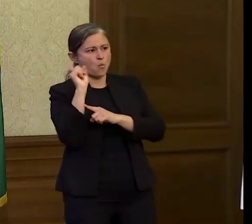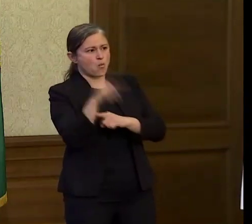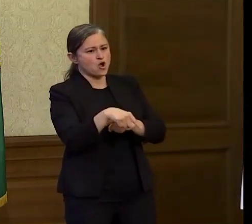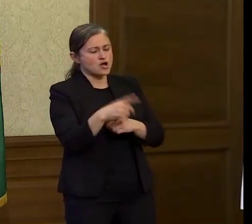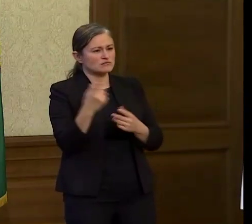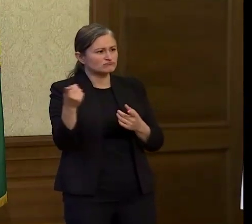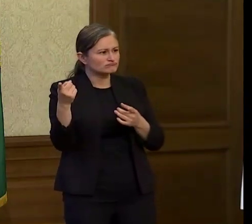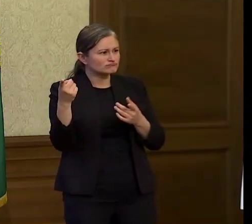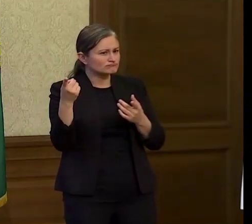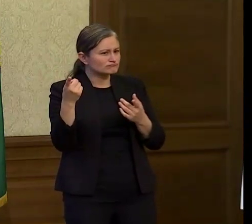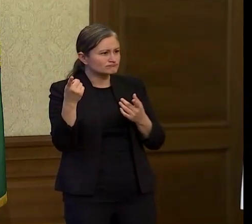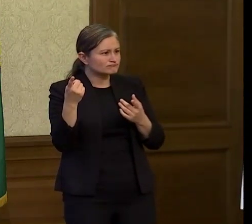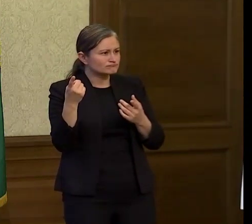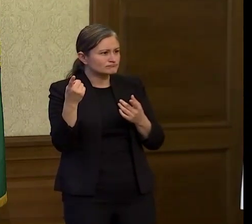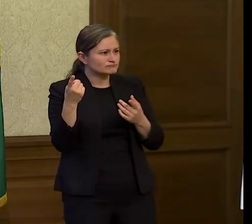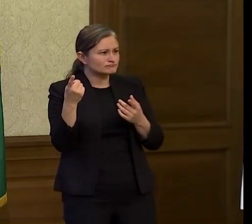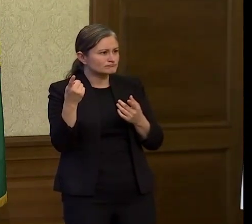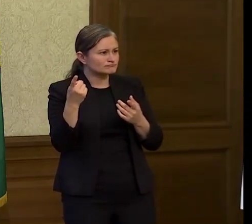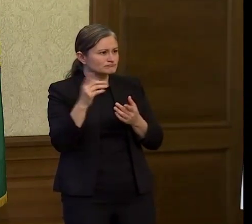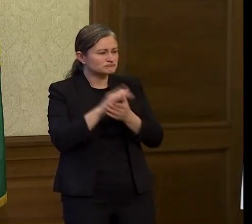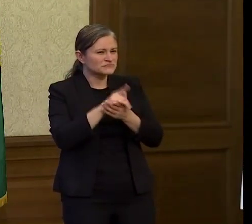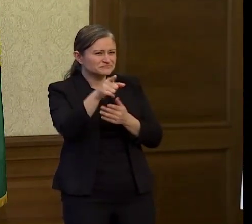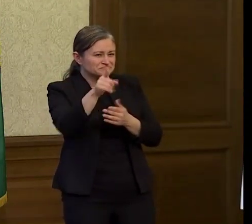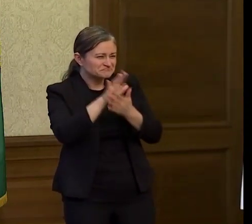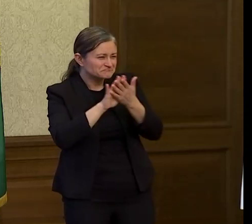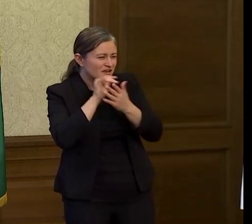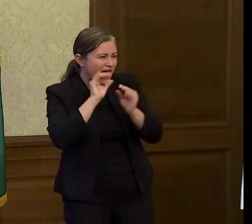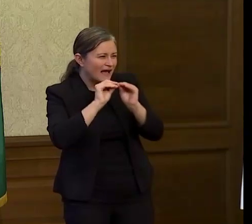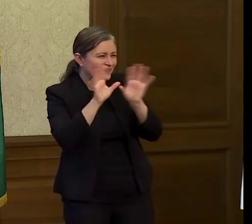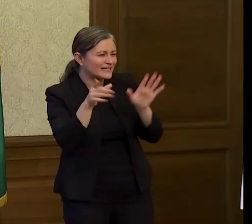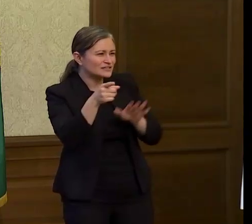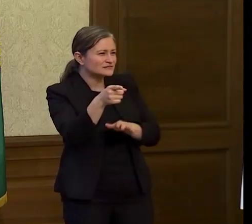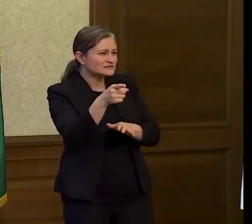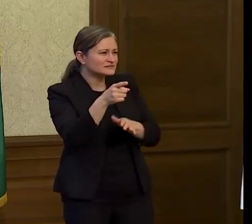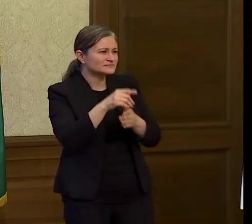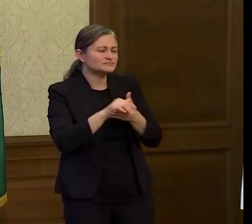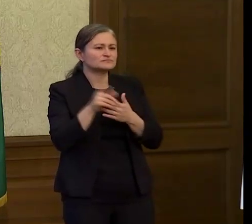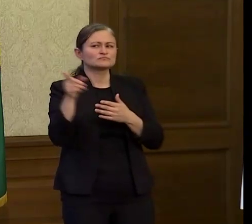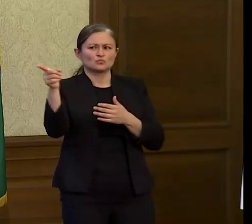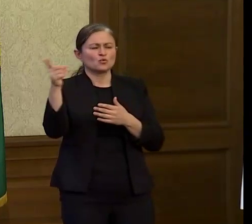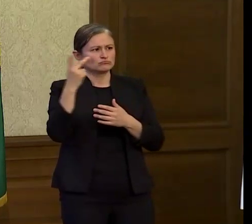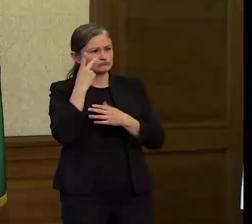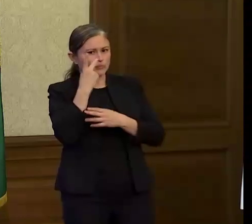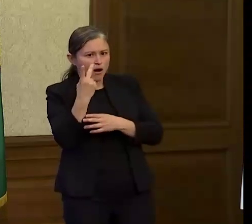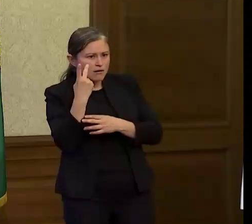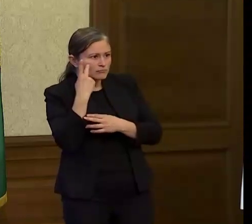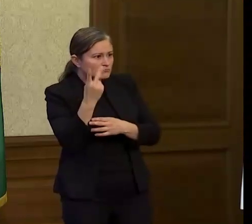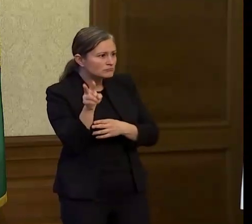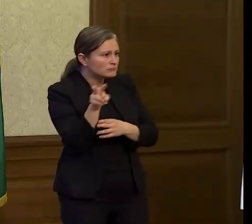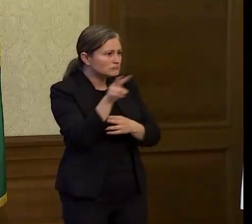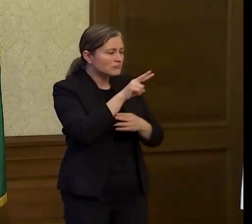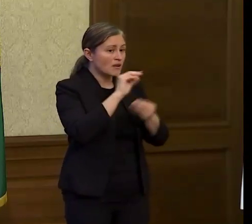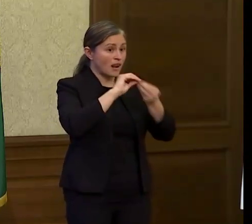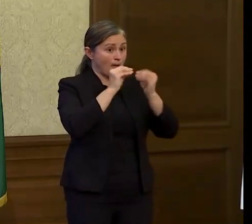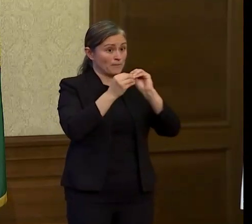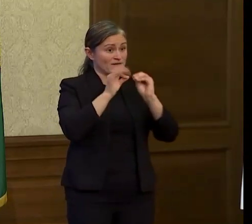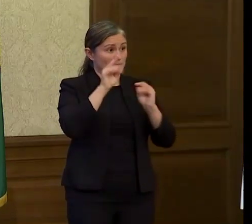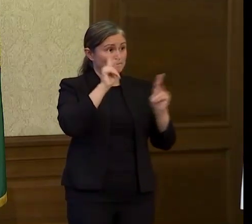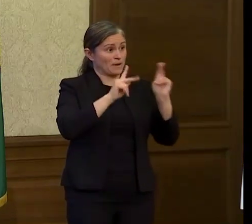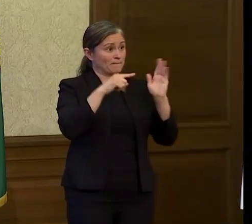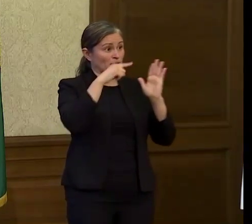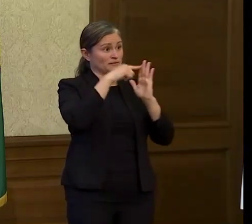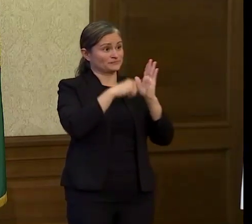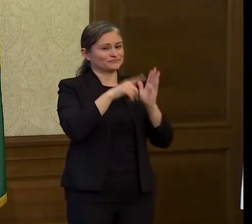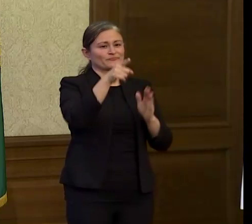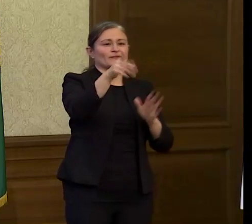Then also, I'm sure you saw today's numbers about the record number of benefit claims that's seen. You talked a little bit about